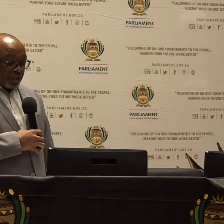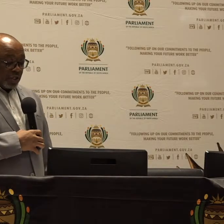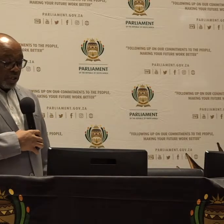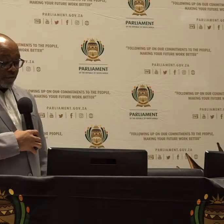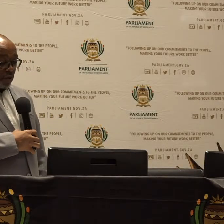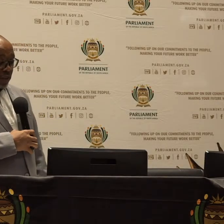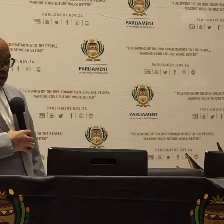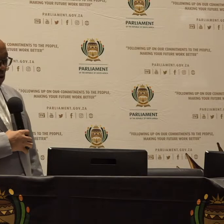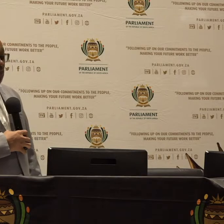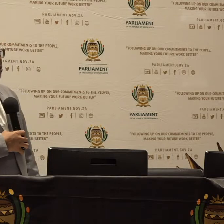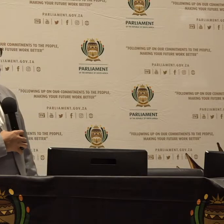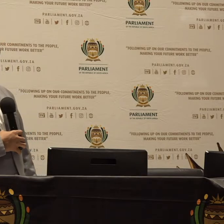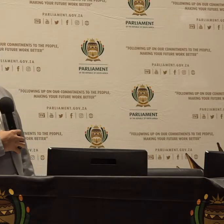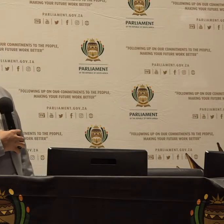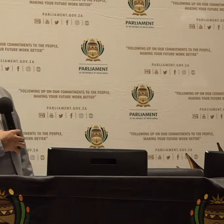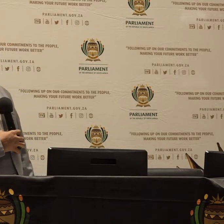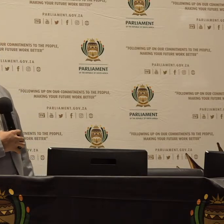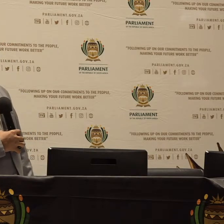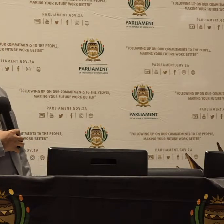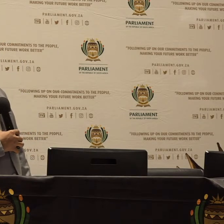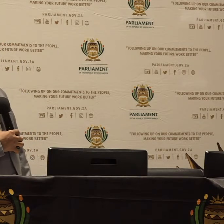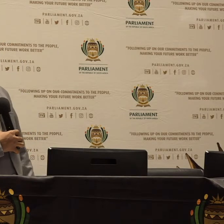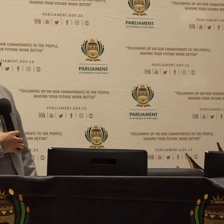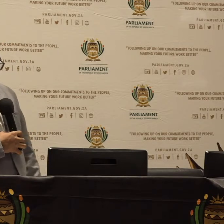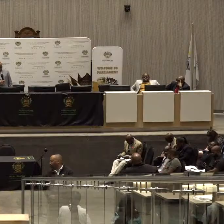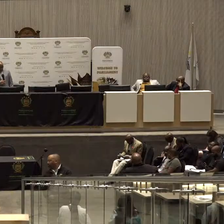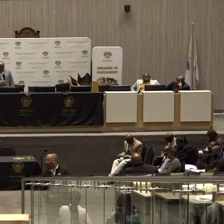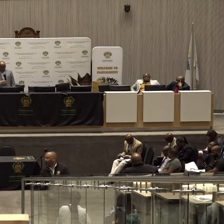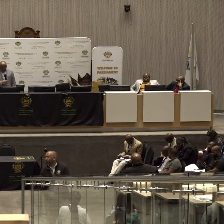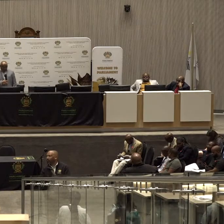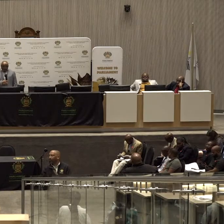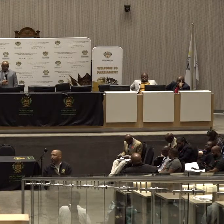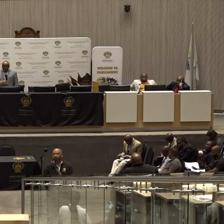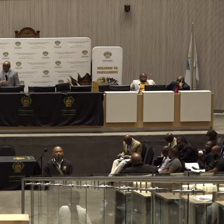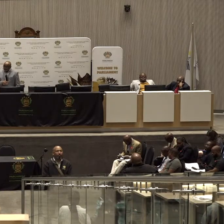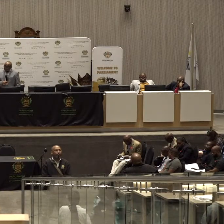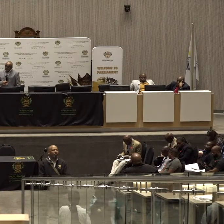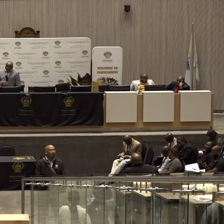provision for the composition of the board